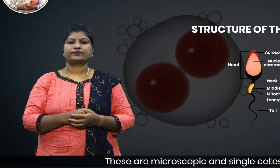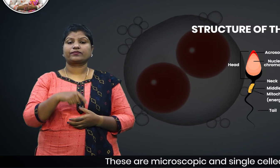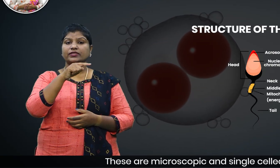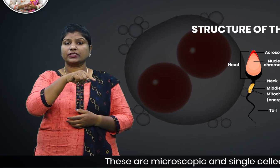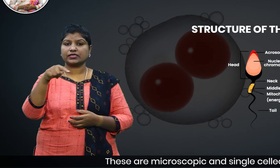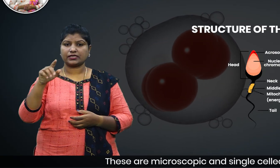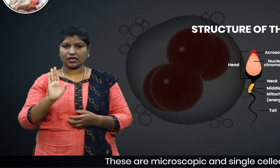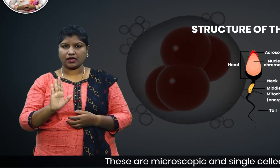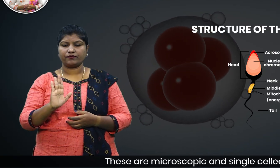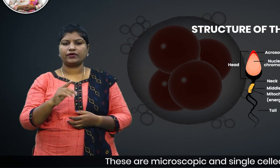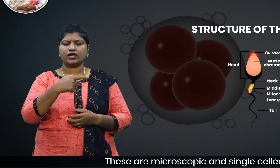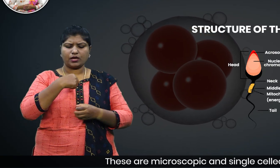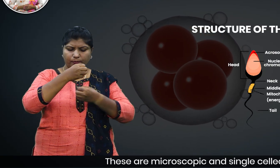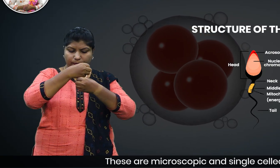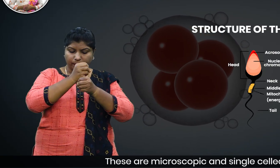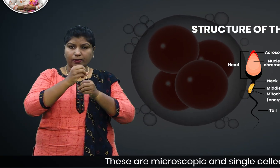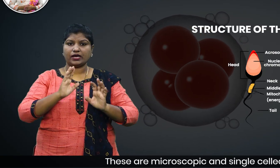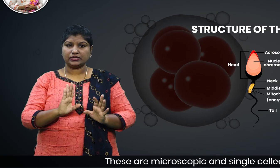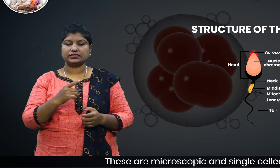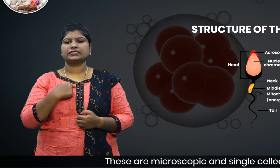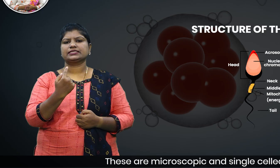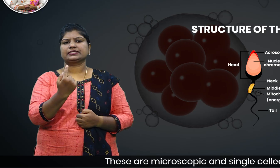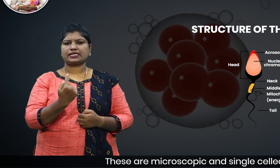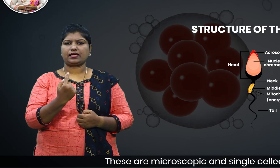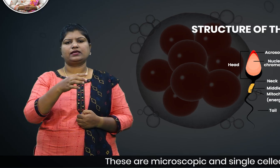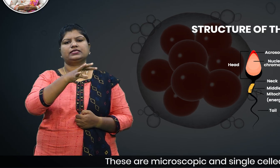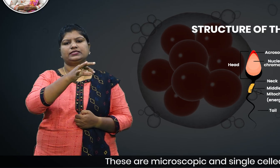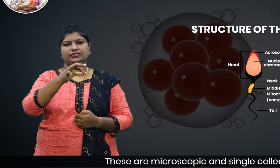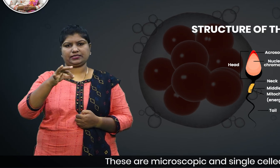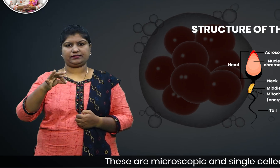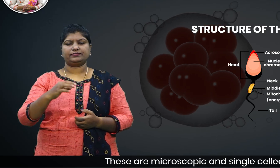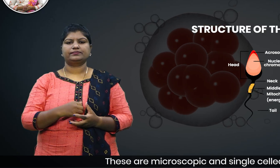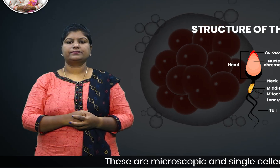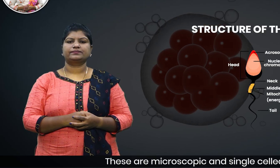These are microscopic and single-celled.